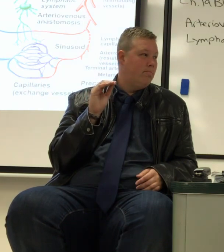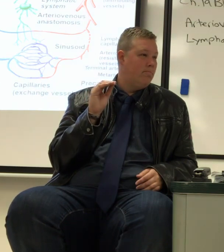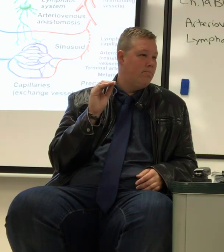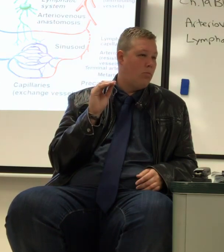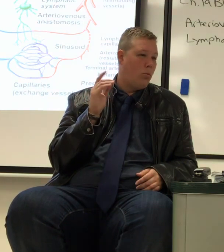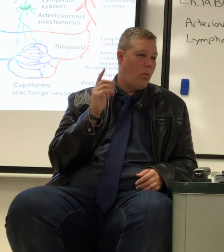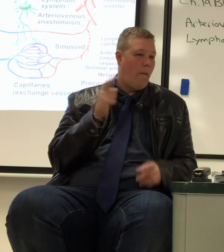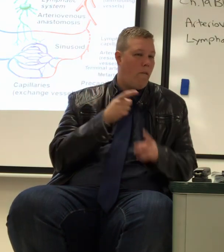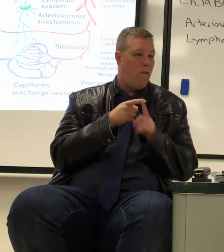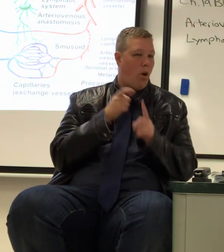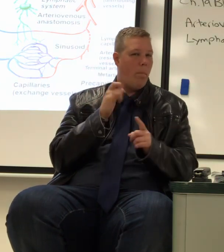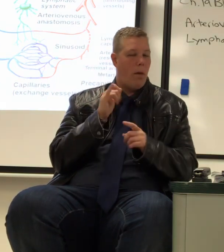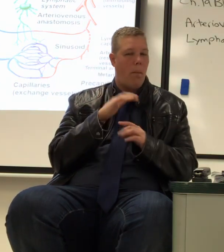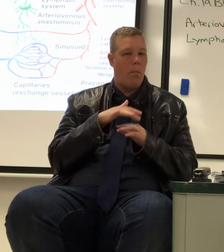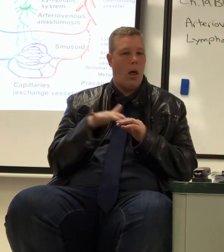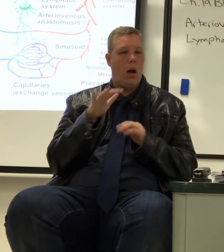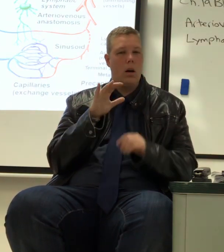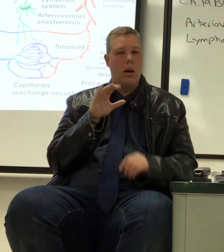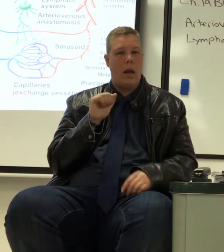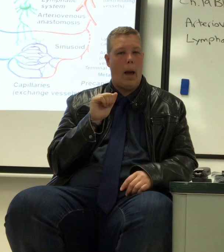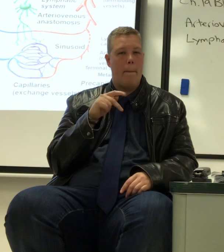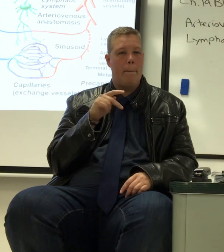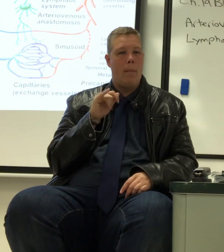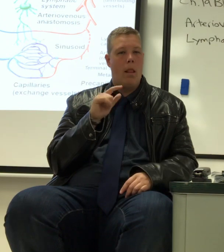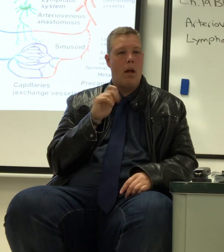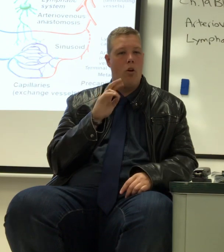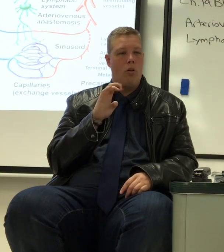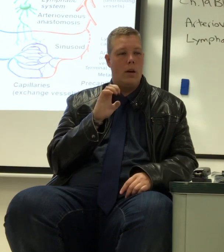from blood capillaries